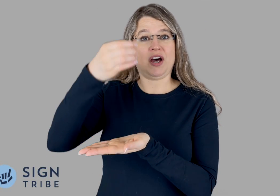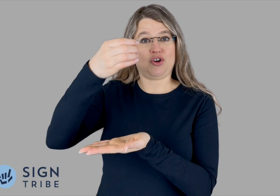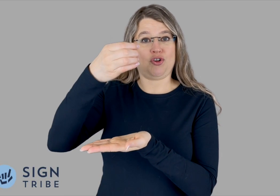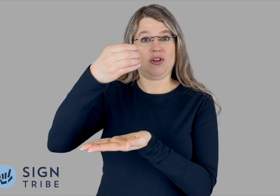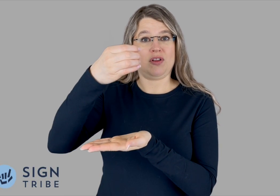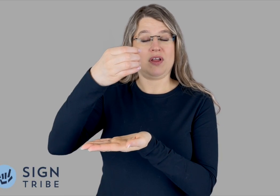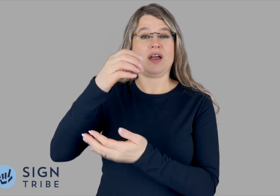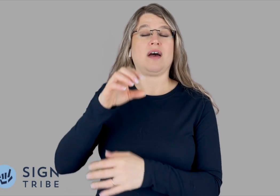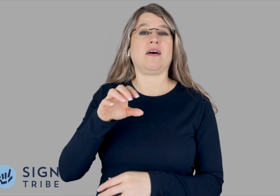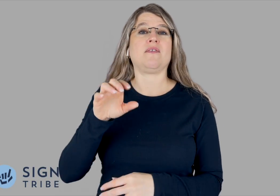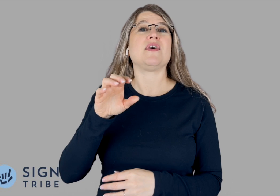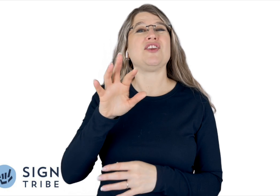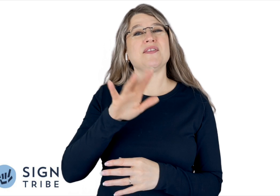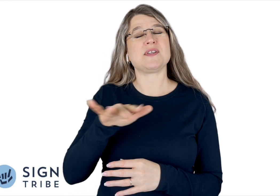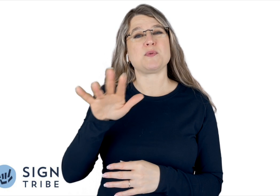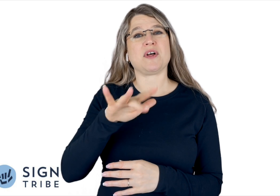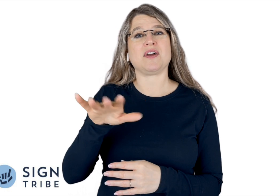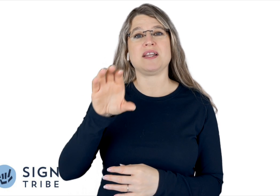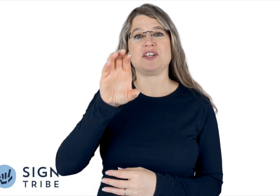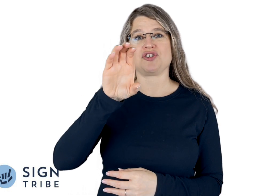bottle of, and you have to spell conditioner,